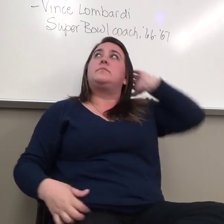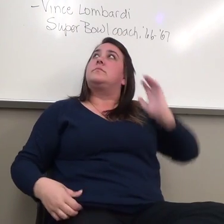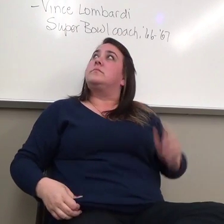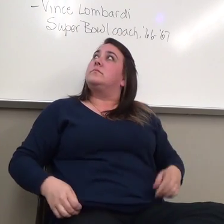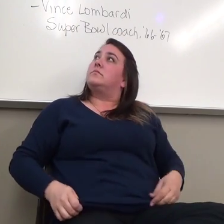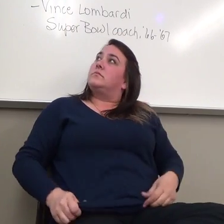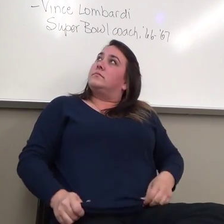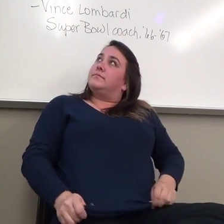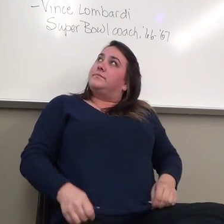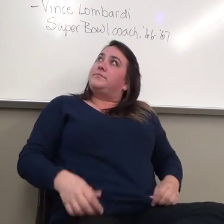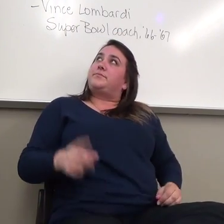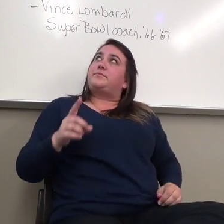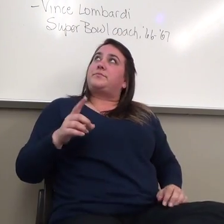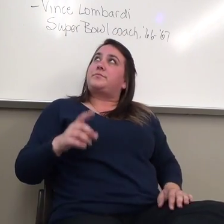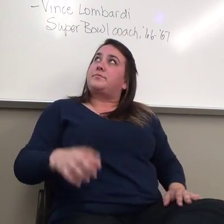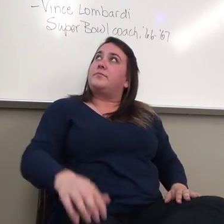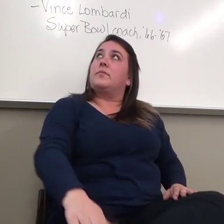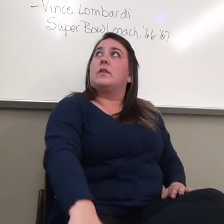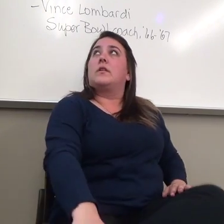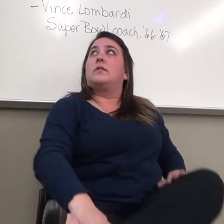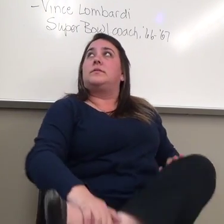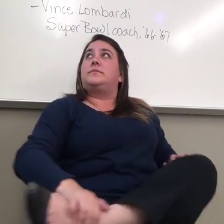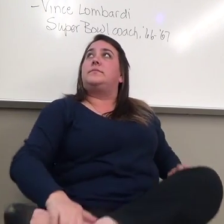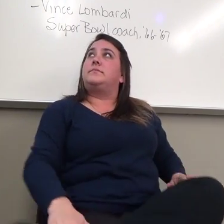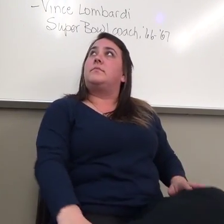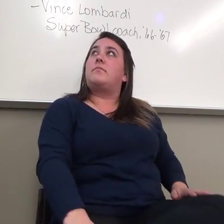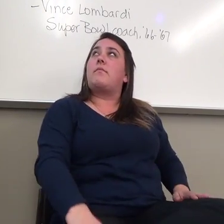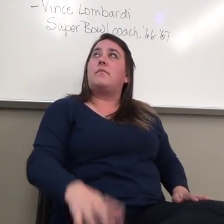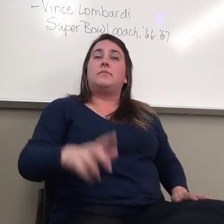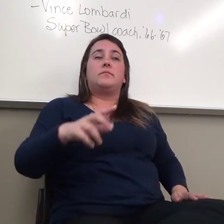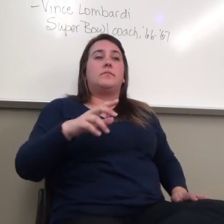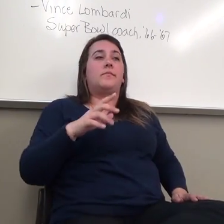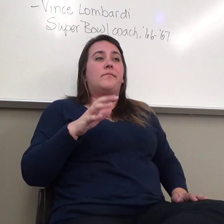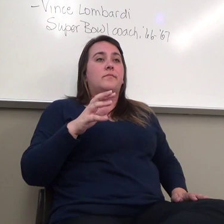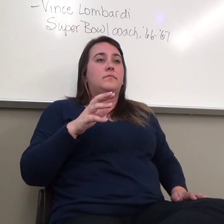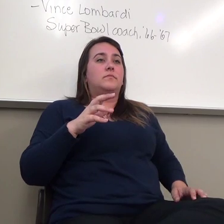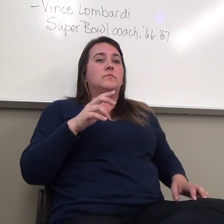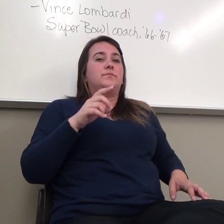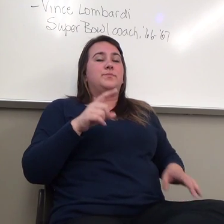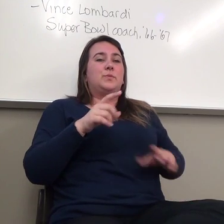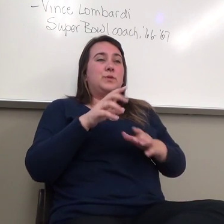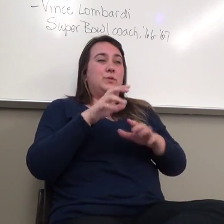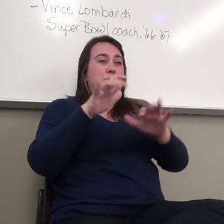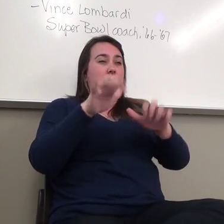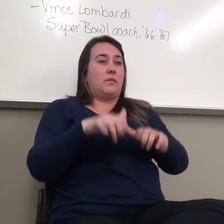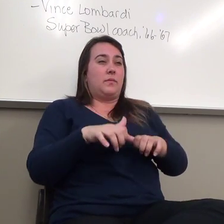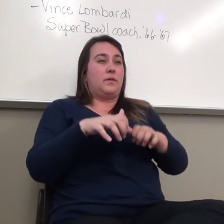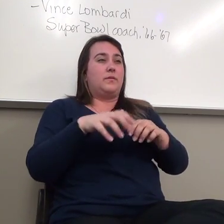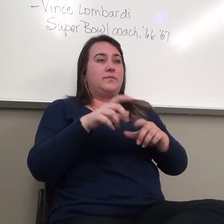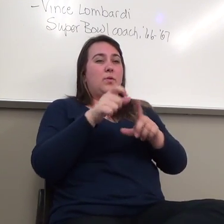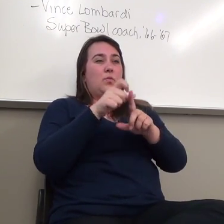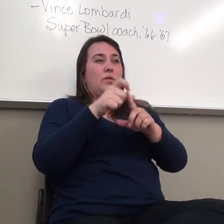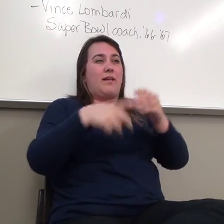Okay, so, and you know when you type in a variation of a word, like conversative, the past